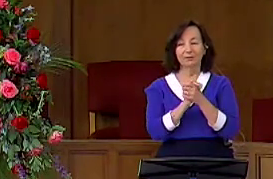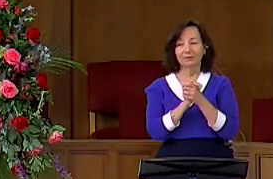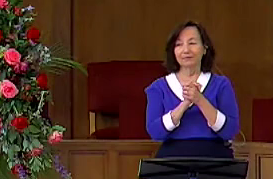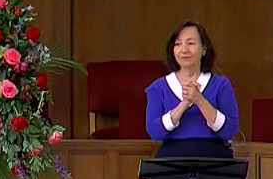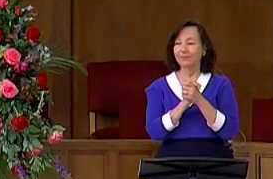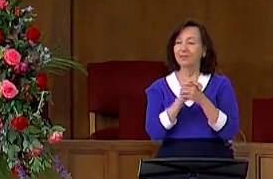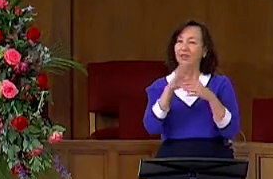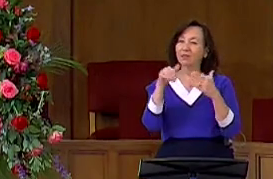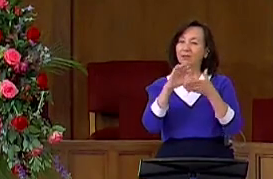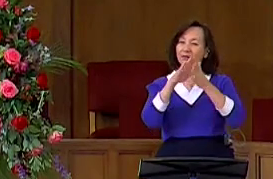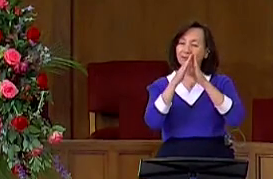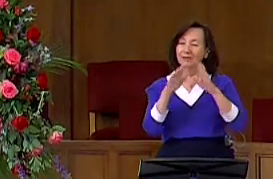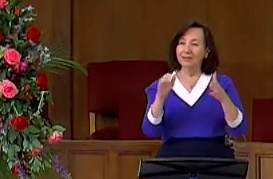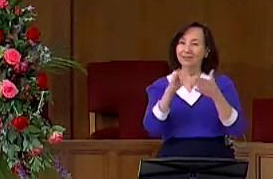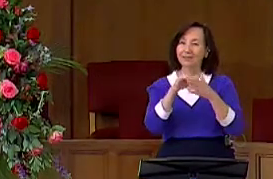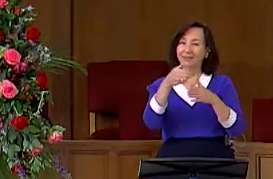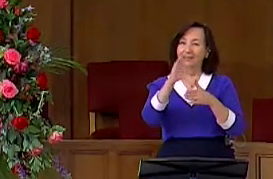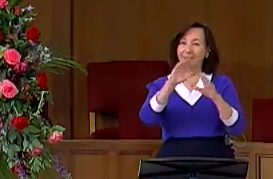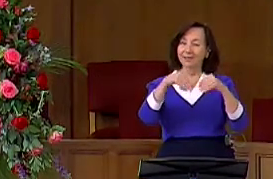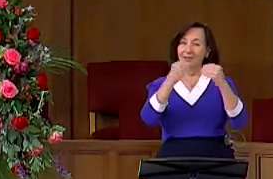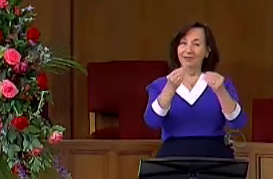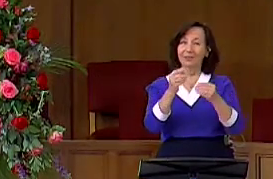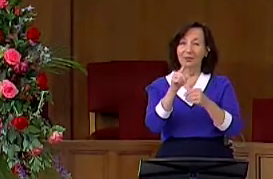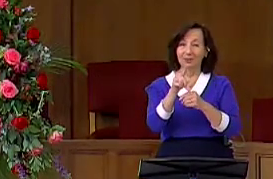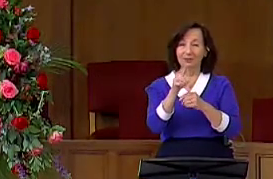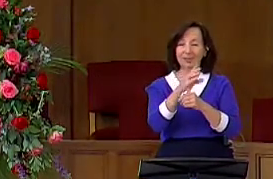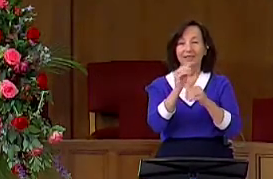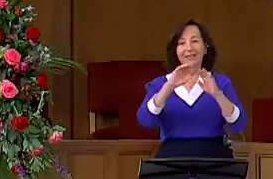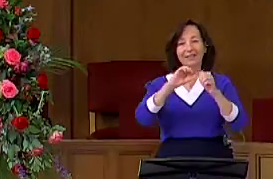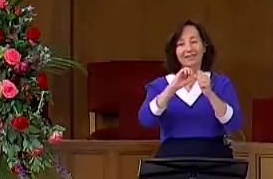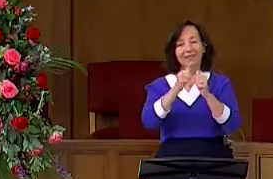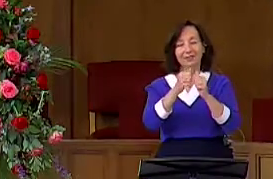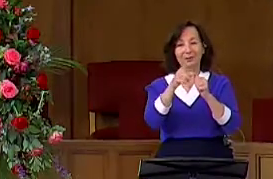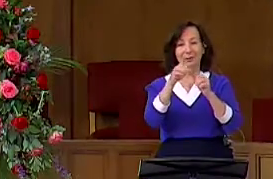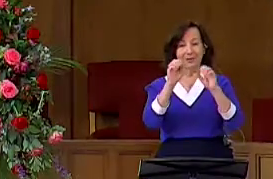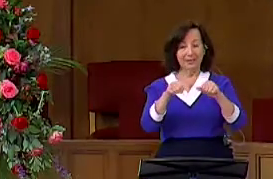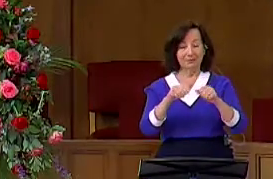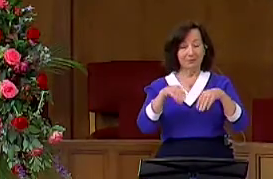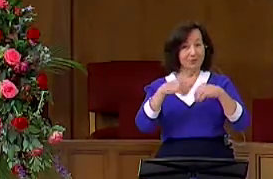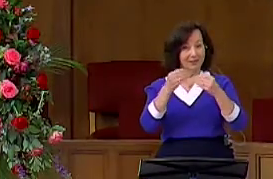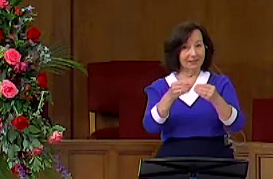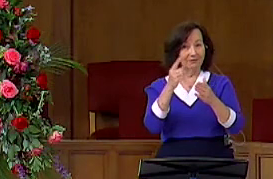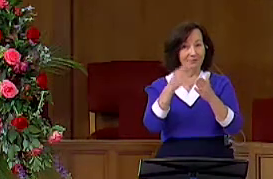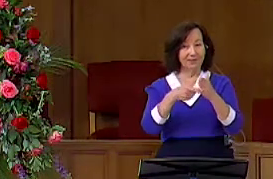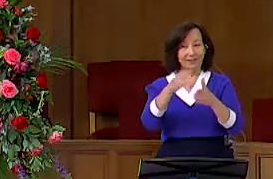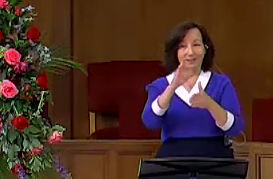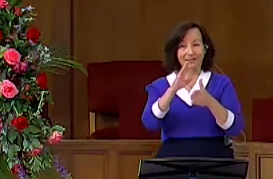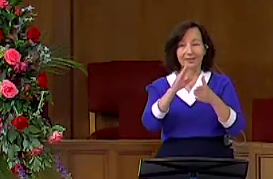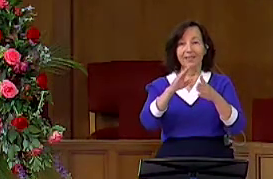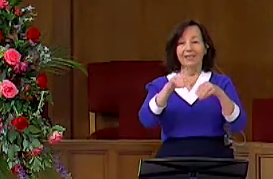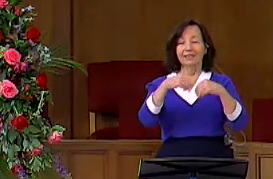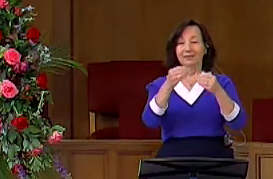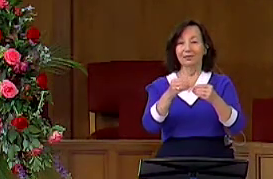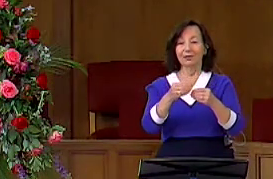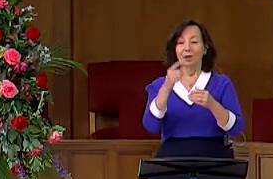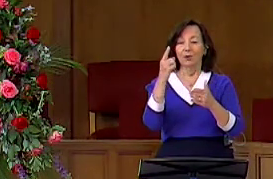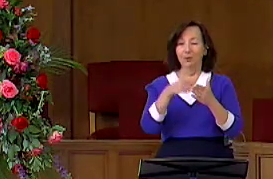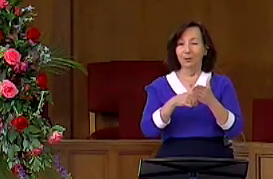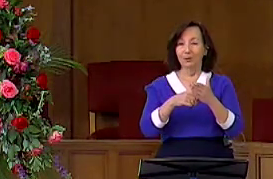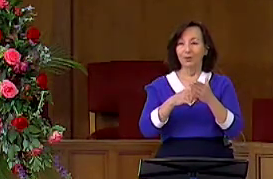Think about all the blessings that God has given you, and how you're able to really give because of what God has given to you. What are you grateful for